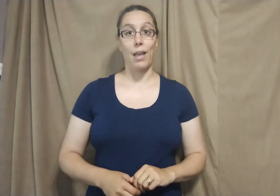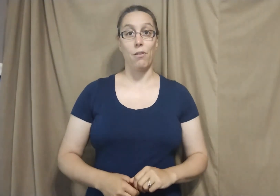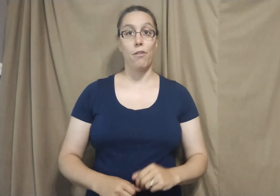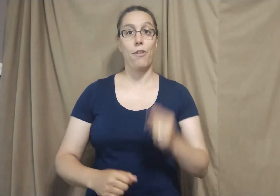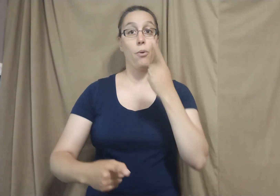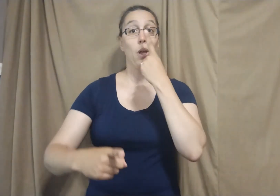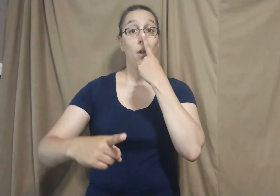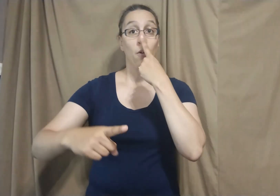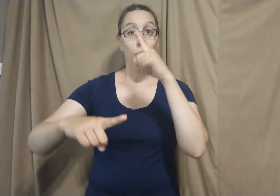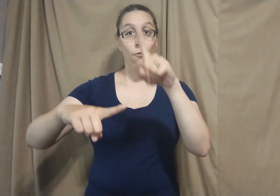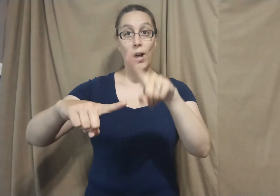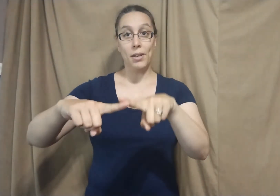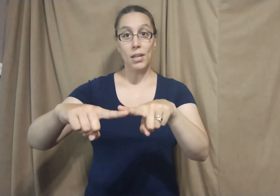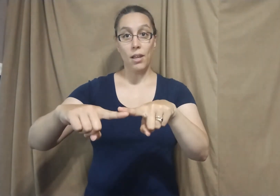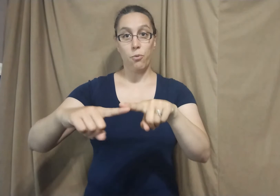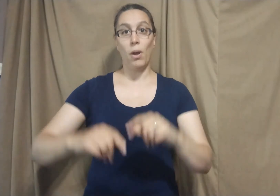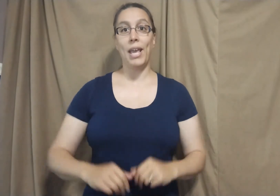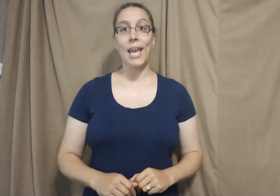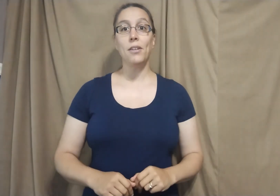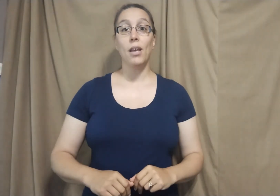hands. So fun is one hand,